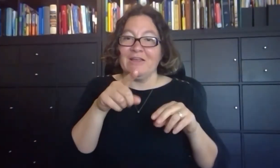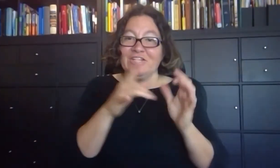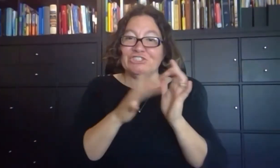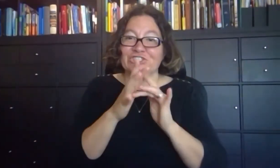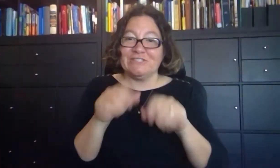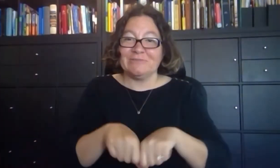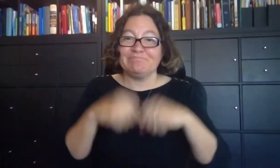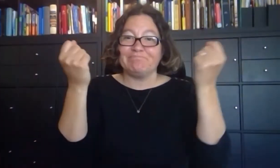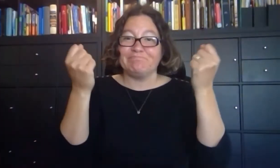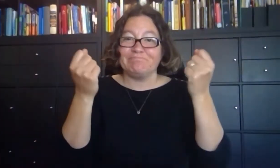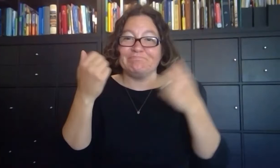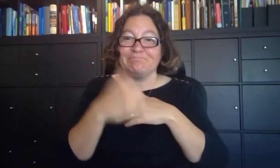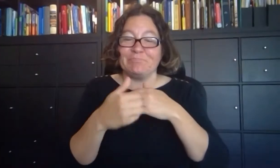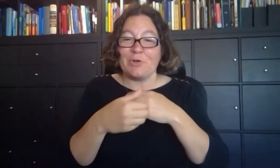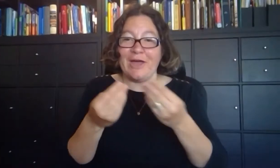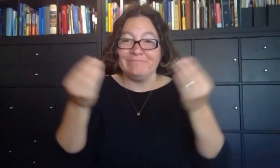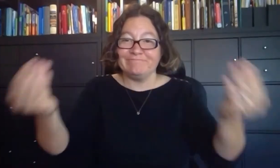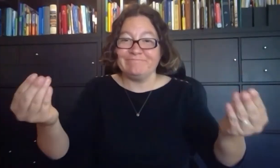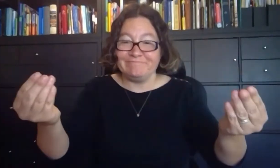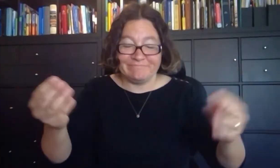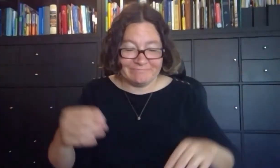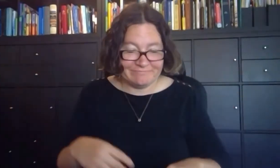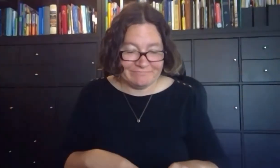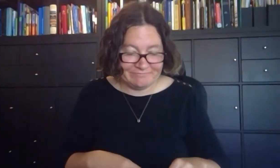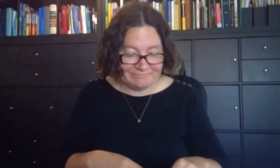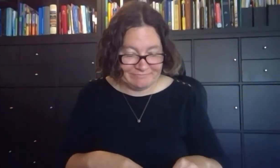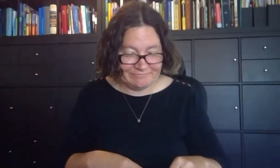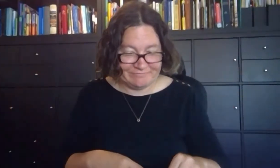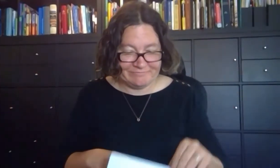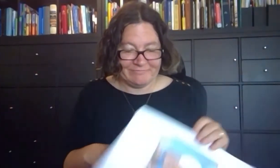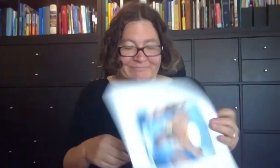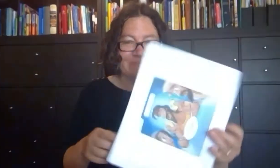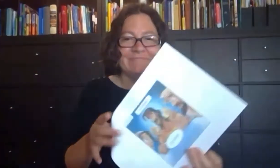They're sitting, and you see Jesus has broken the bread and is offering it to them.